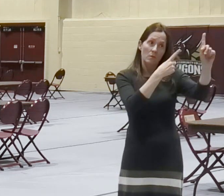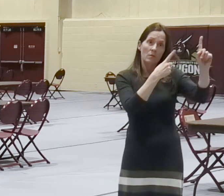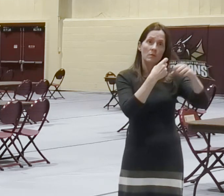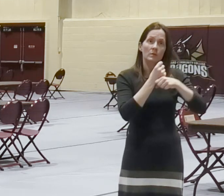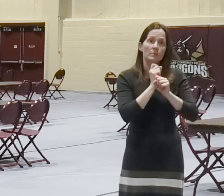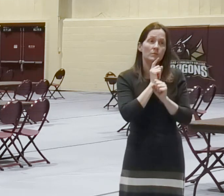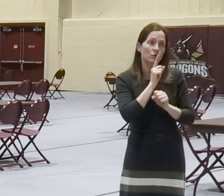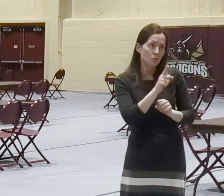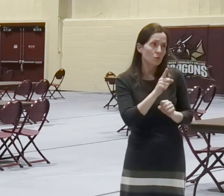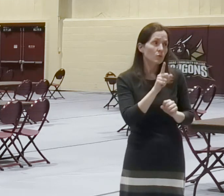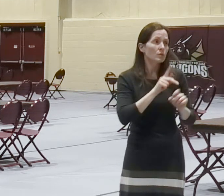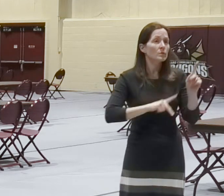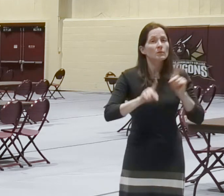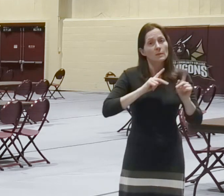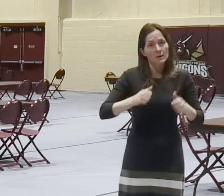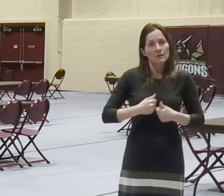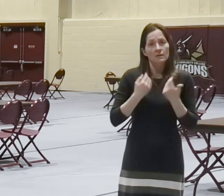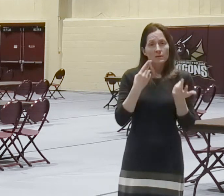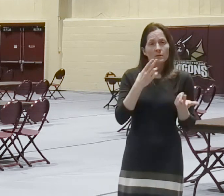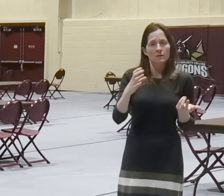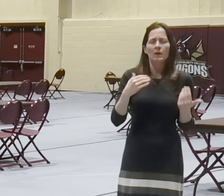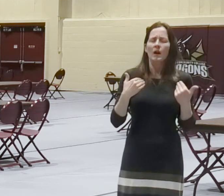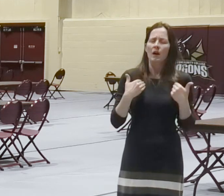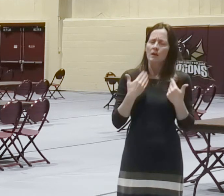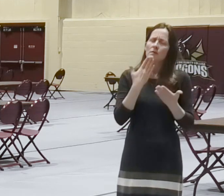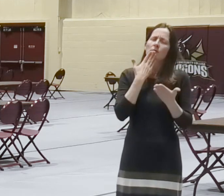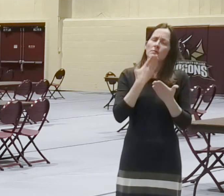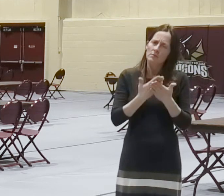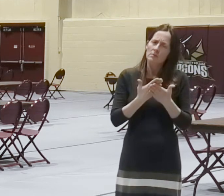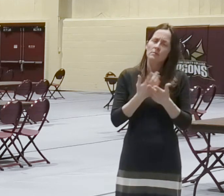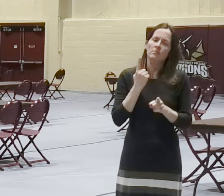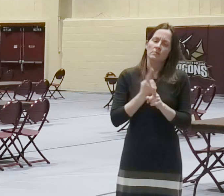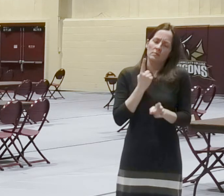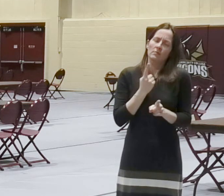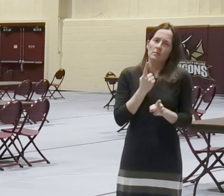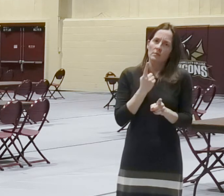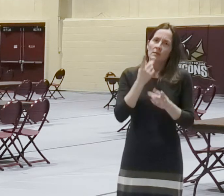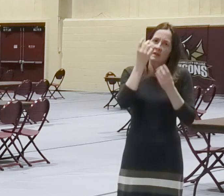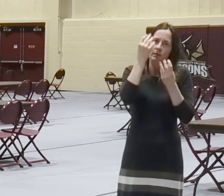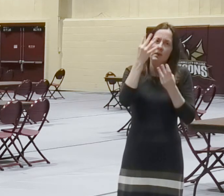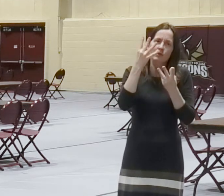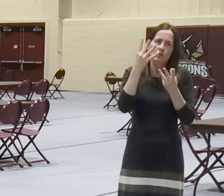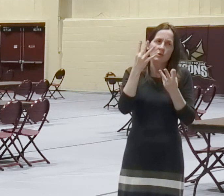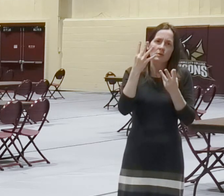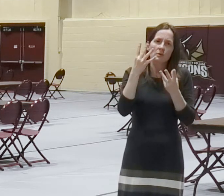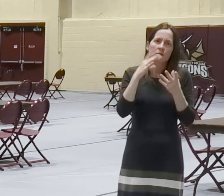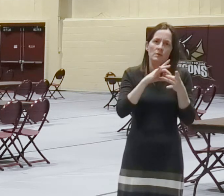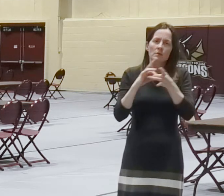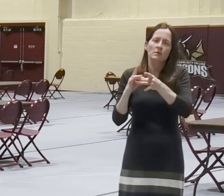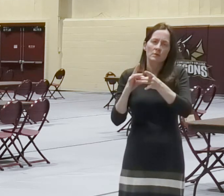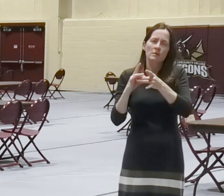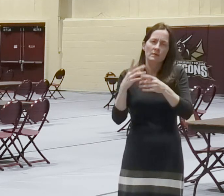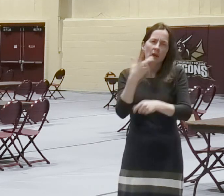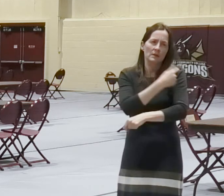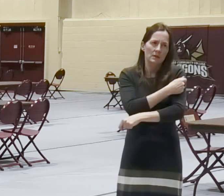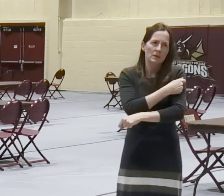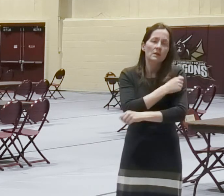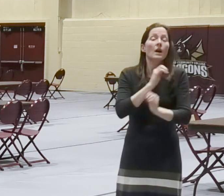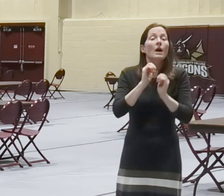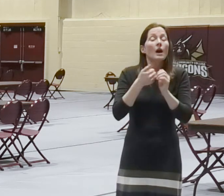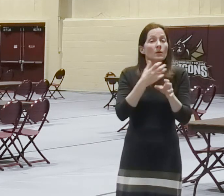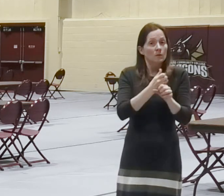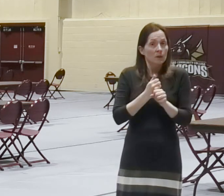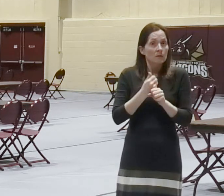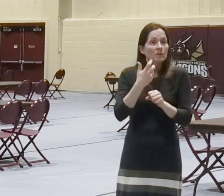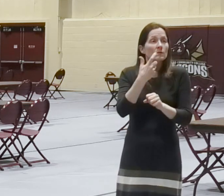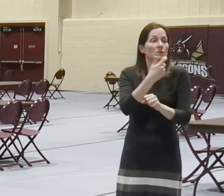residents are equipped with accurate information about the vaccine, how to access it, and the